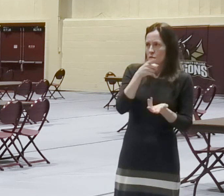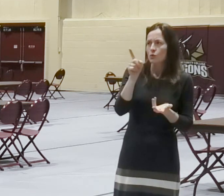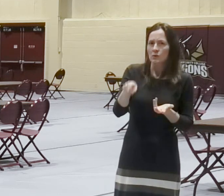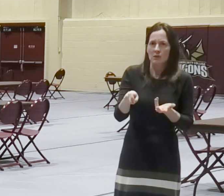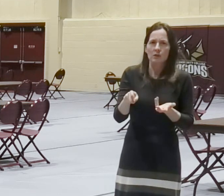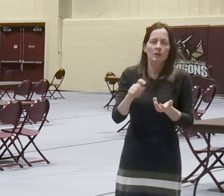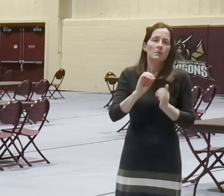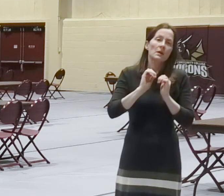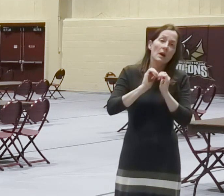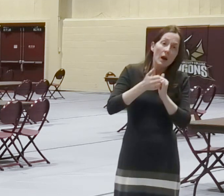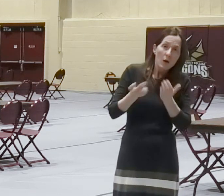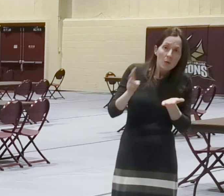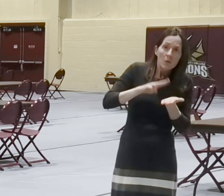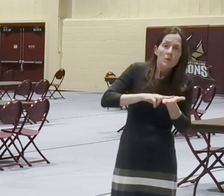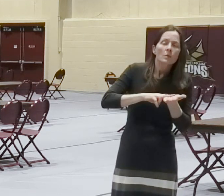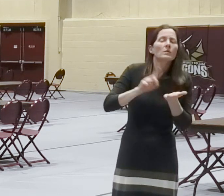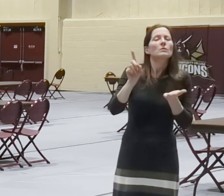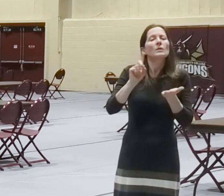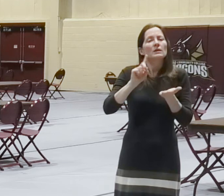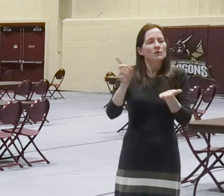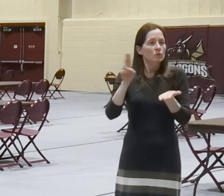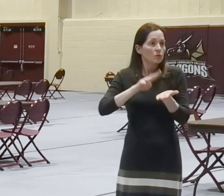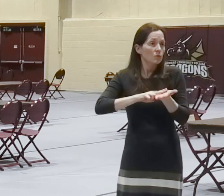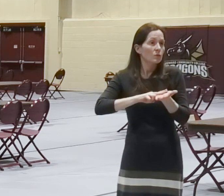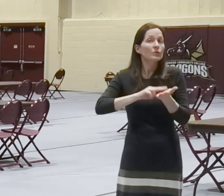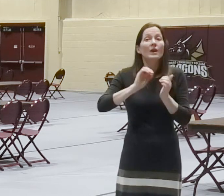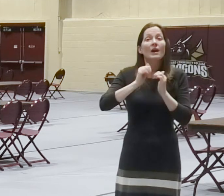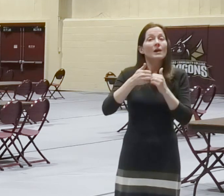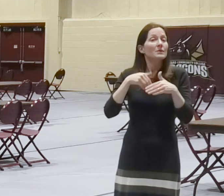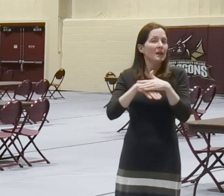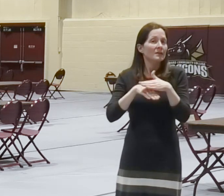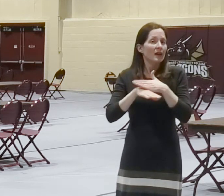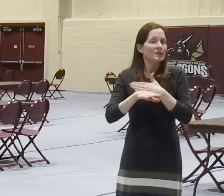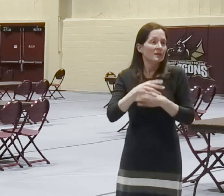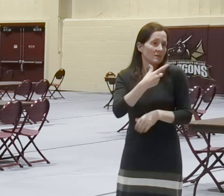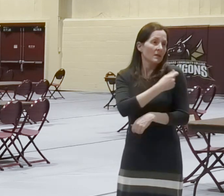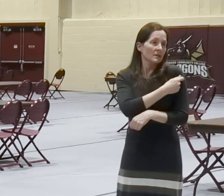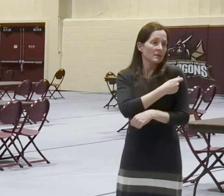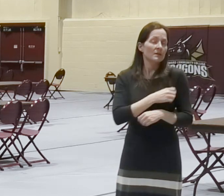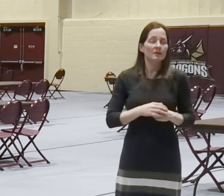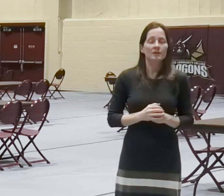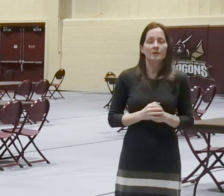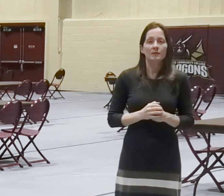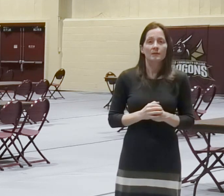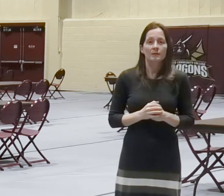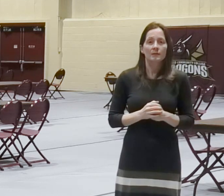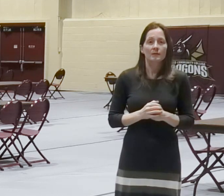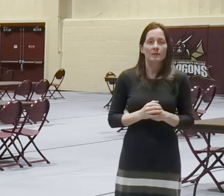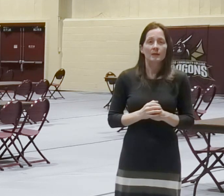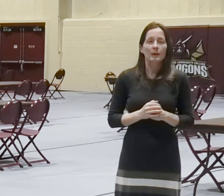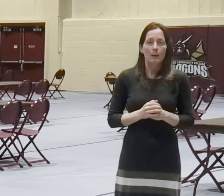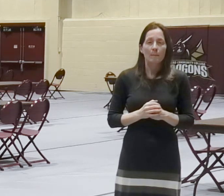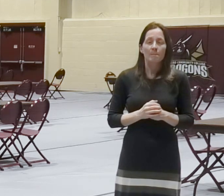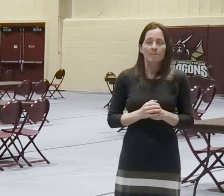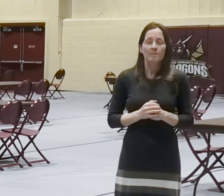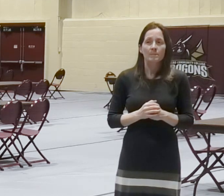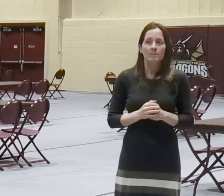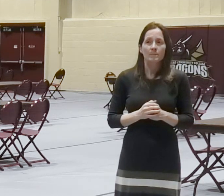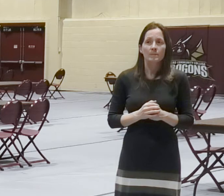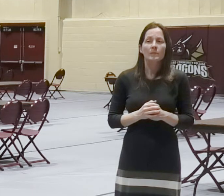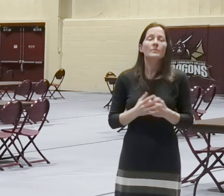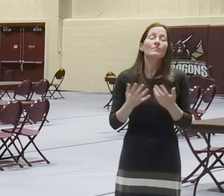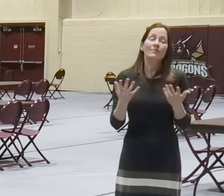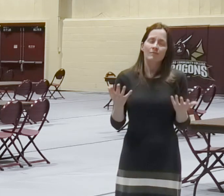and where to sign up and how to access that vaccine. Finally, we know that